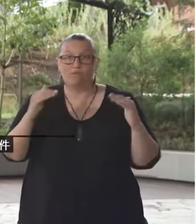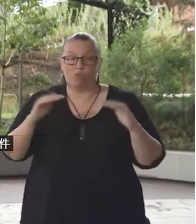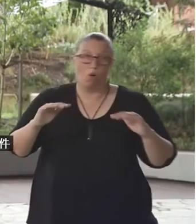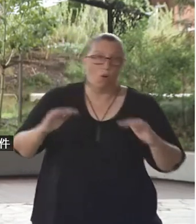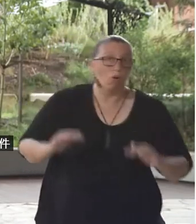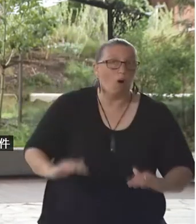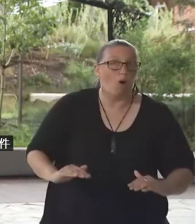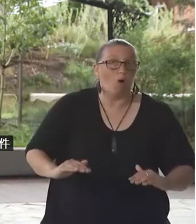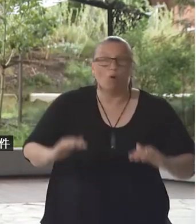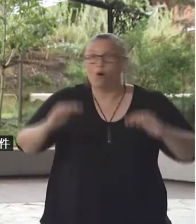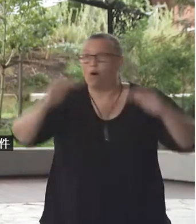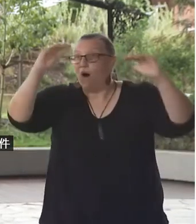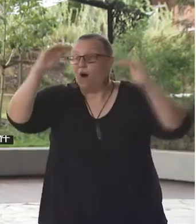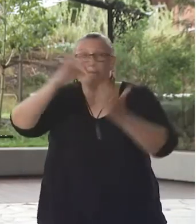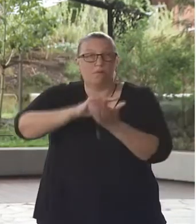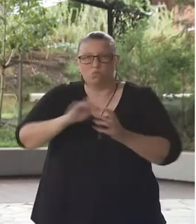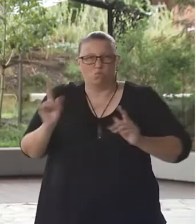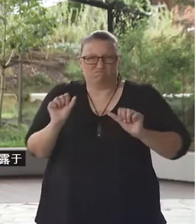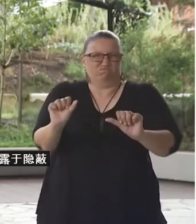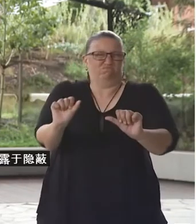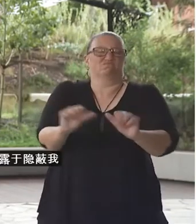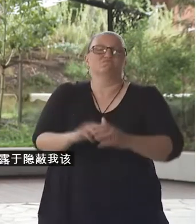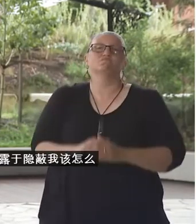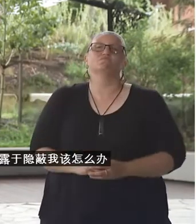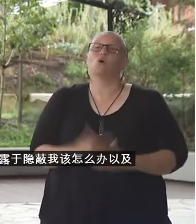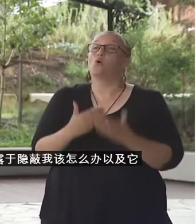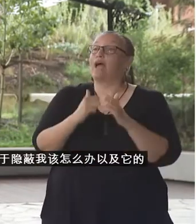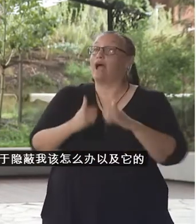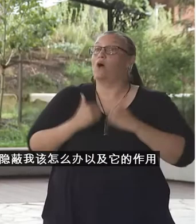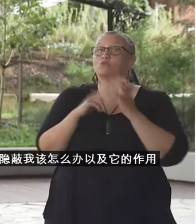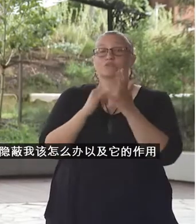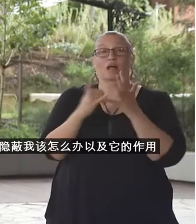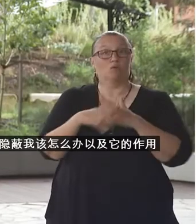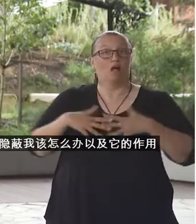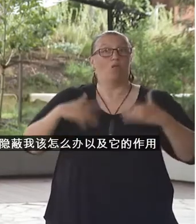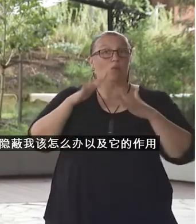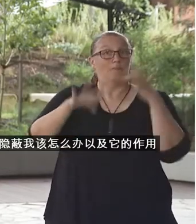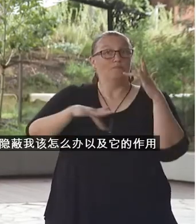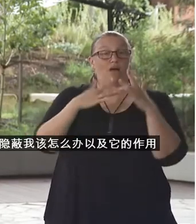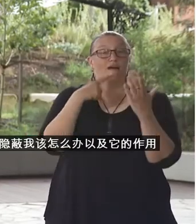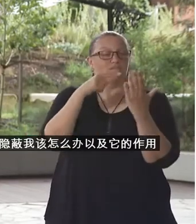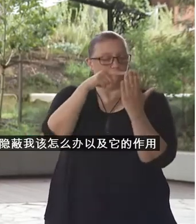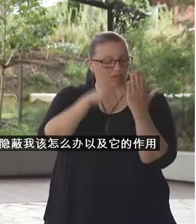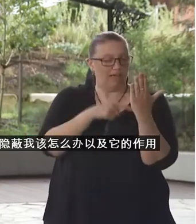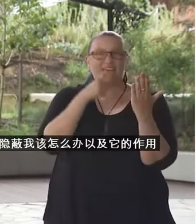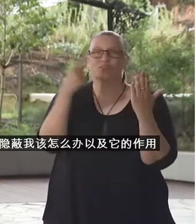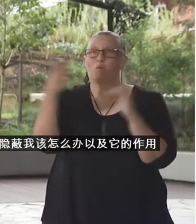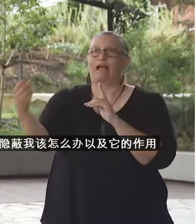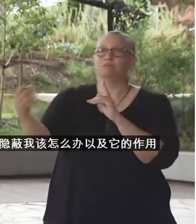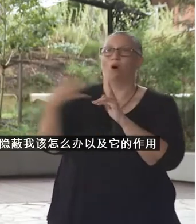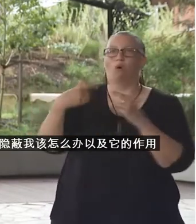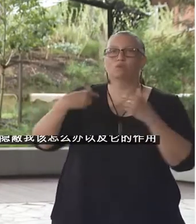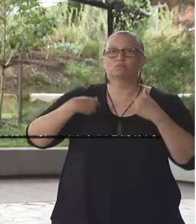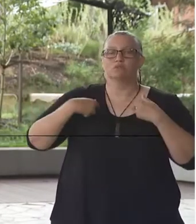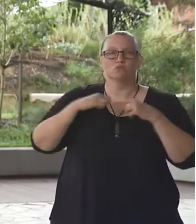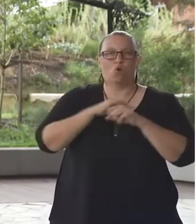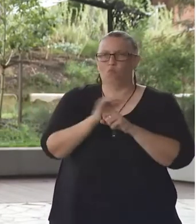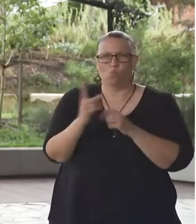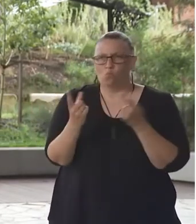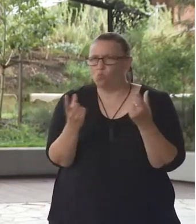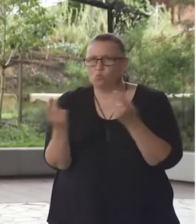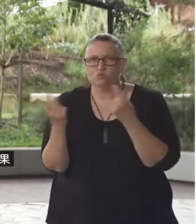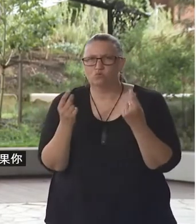which says, what do I do if I'm exposed to COVID, on our website. And what it does is takes you through what are